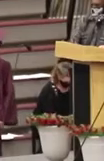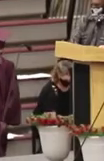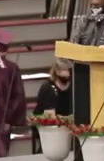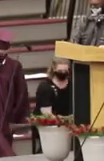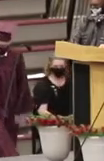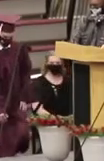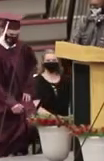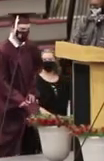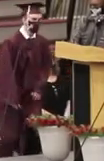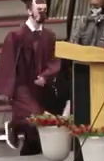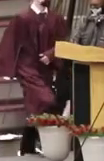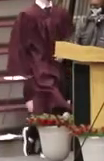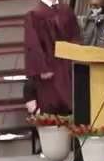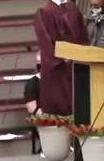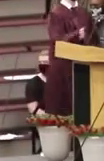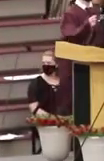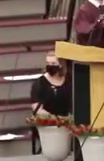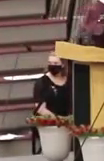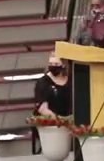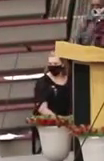Goodrow.